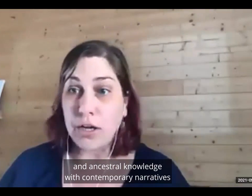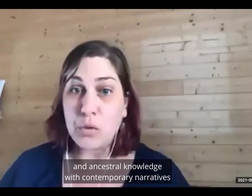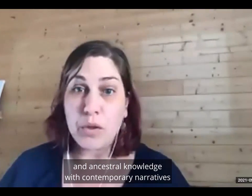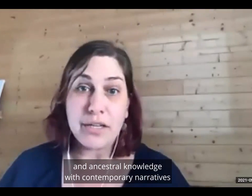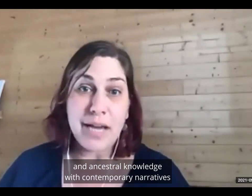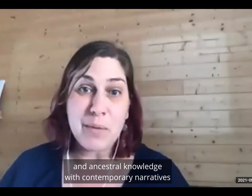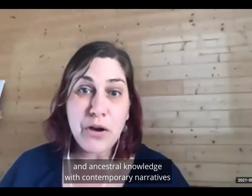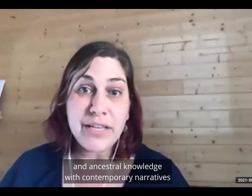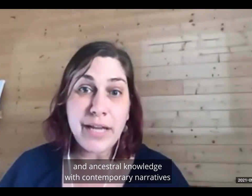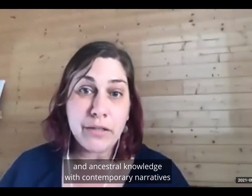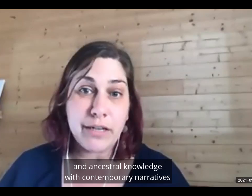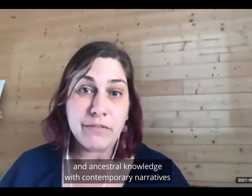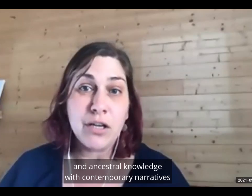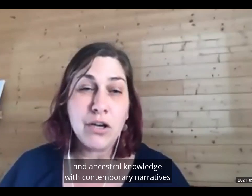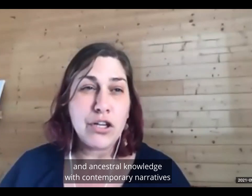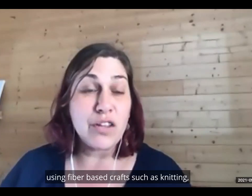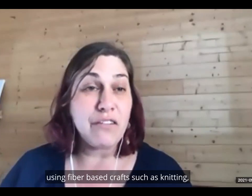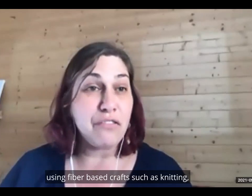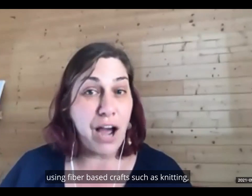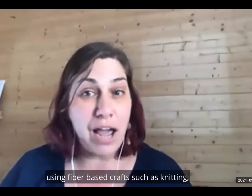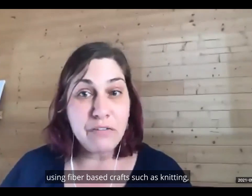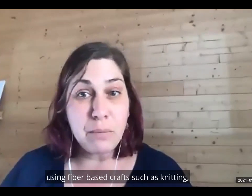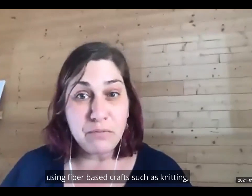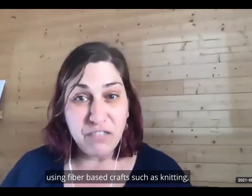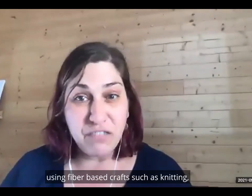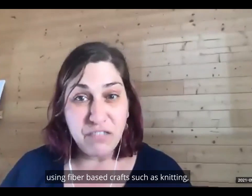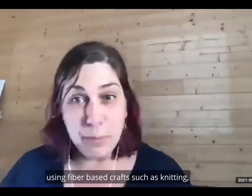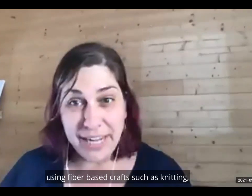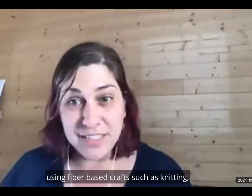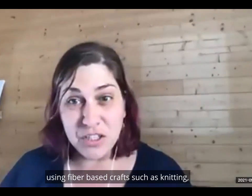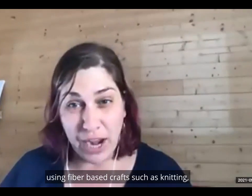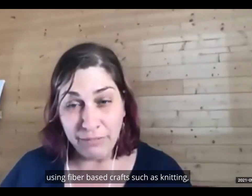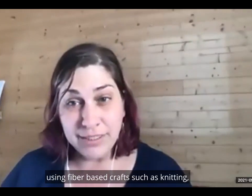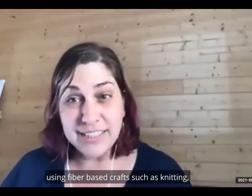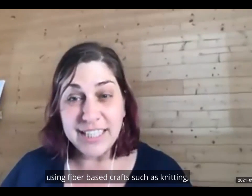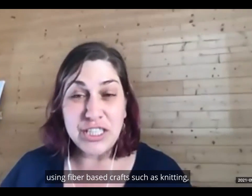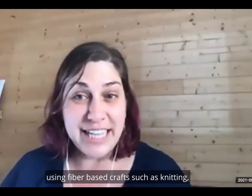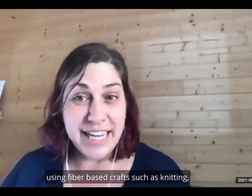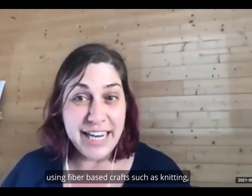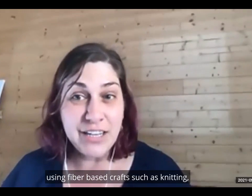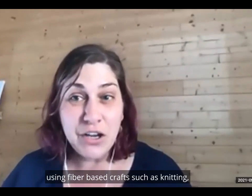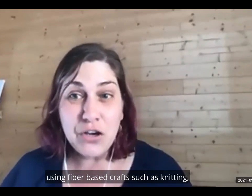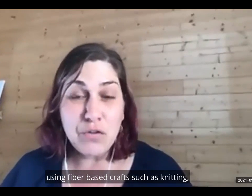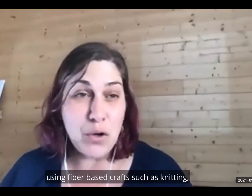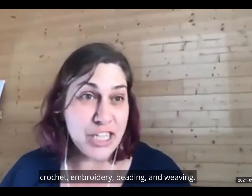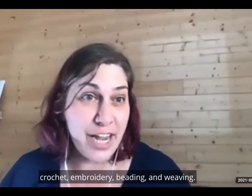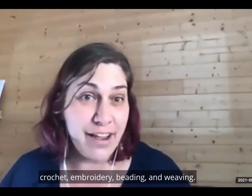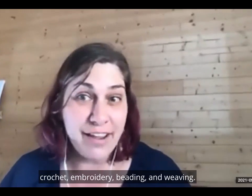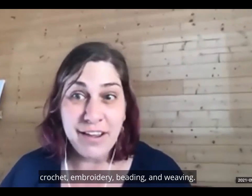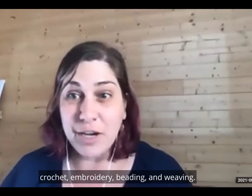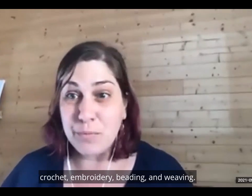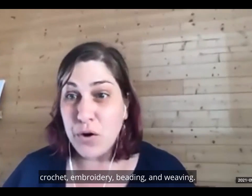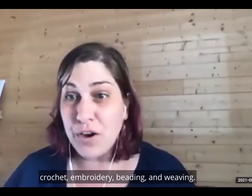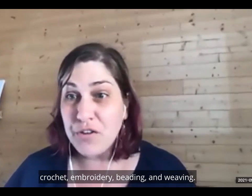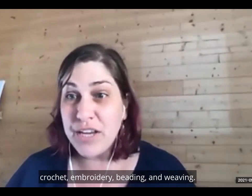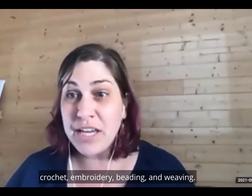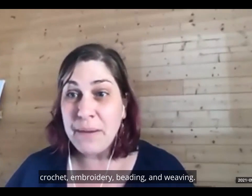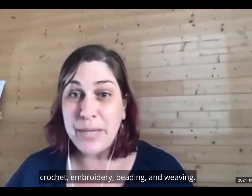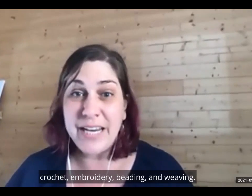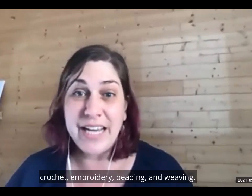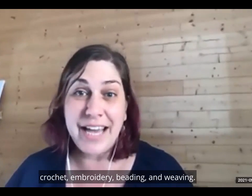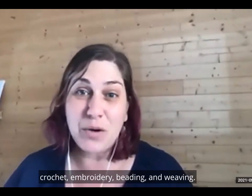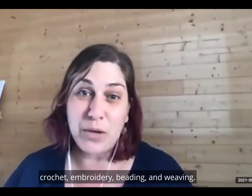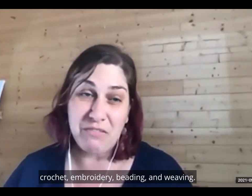ancestral knowledge with contemporary narratives using fiber-based crafts such as knitting, crochet,